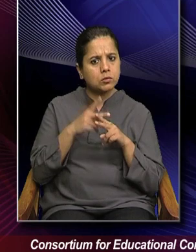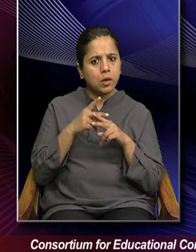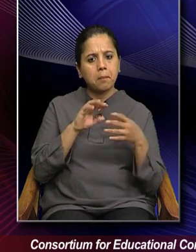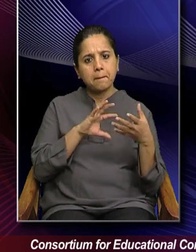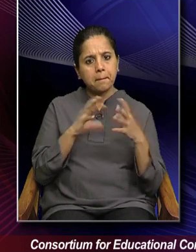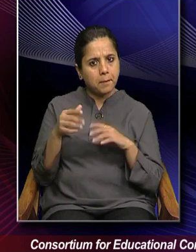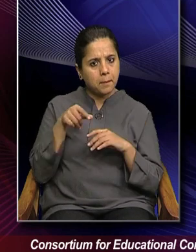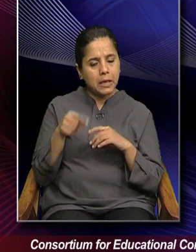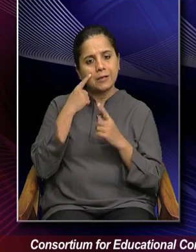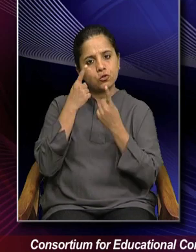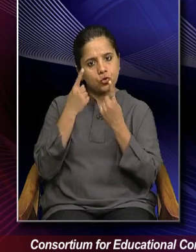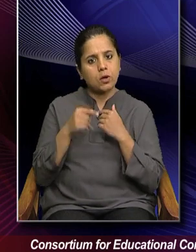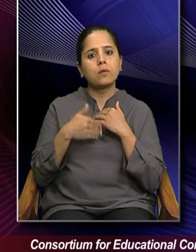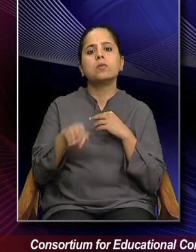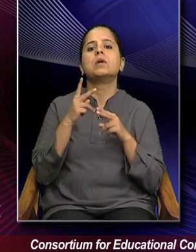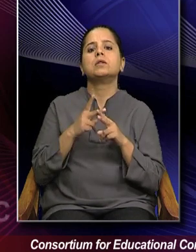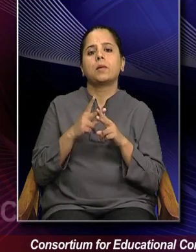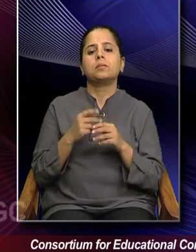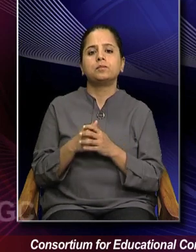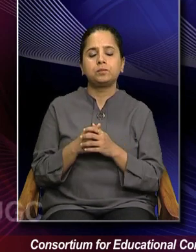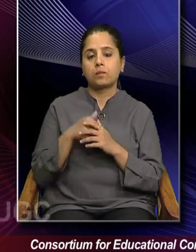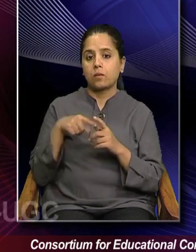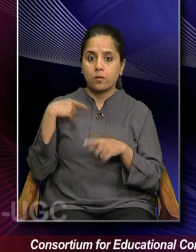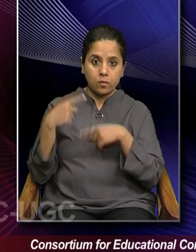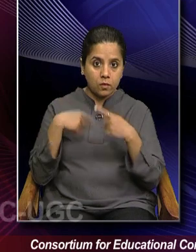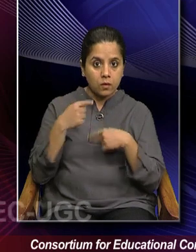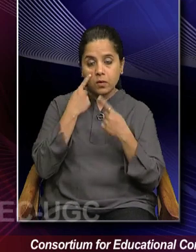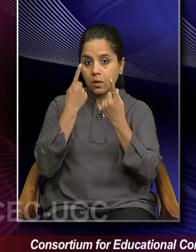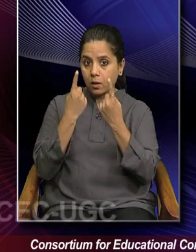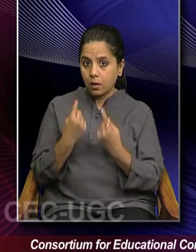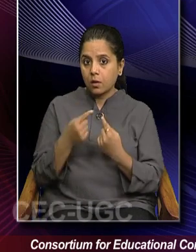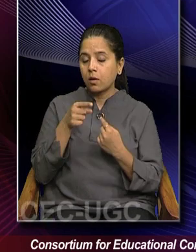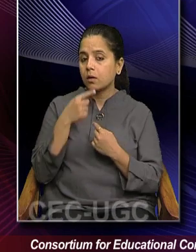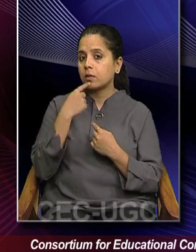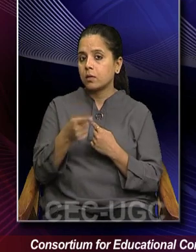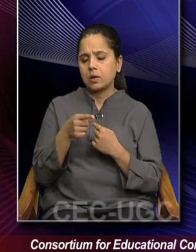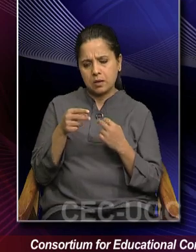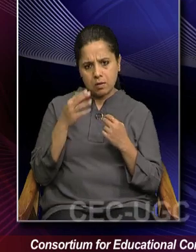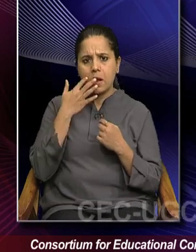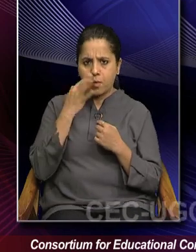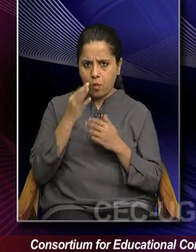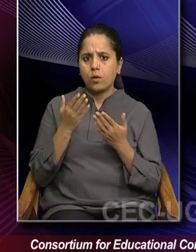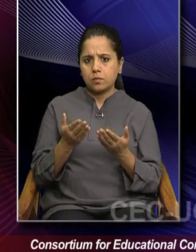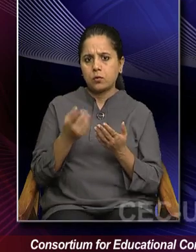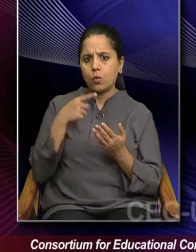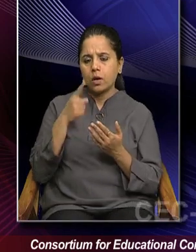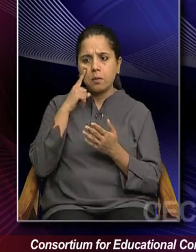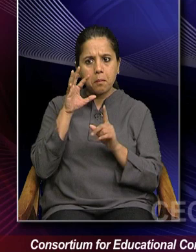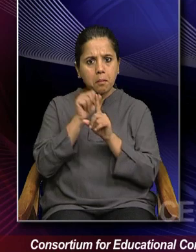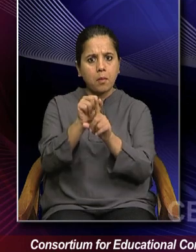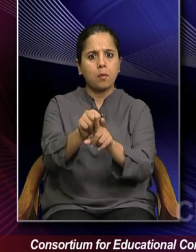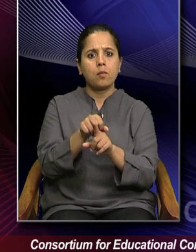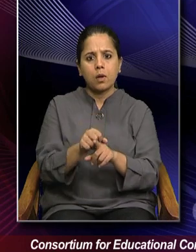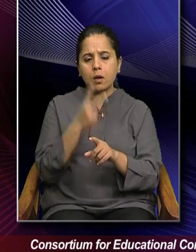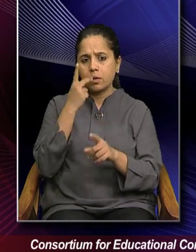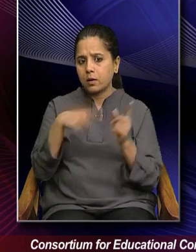formative assessment. Regular assessments are necessary to track